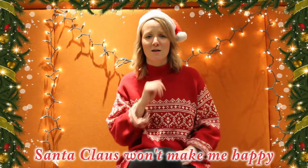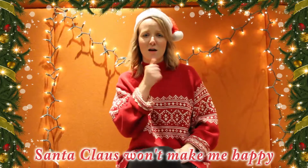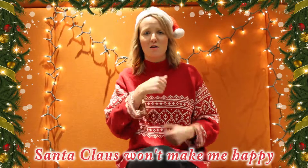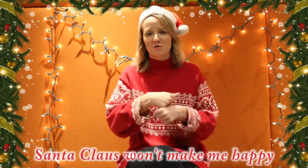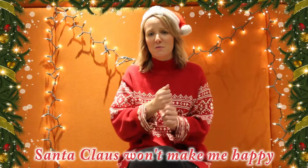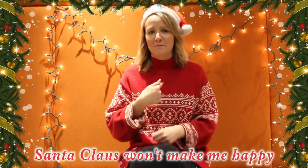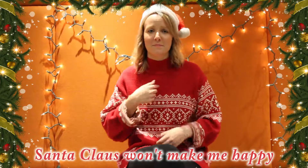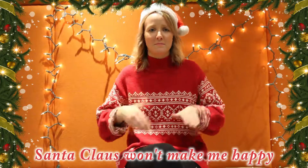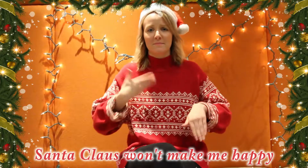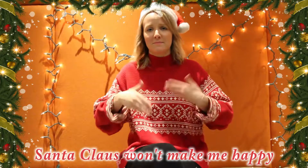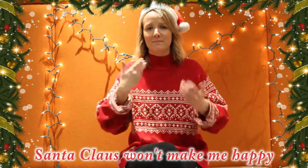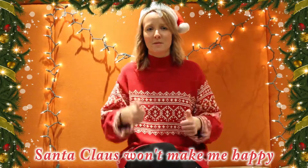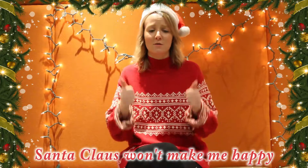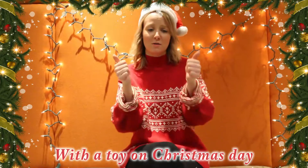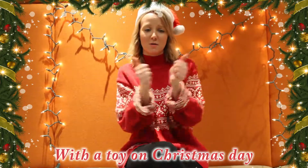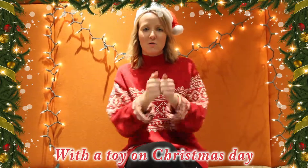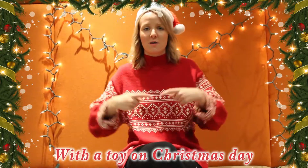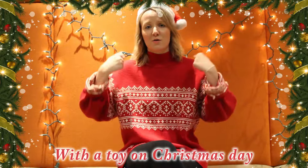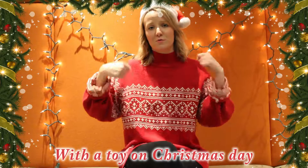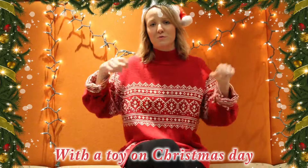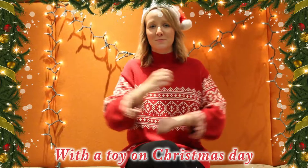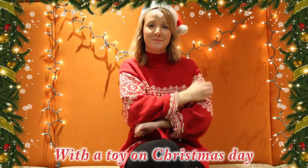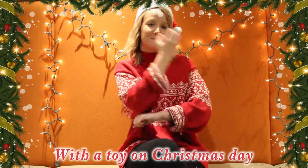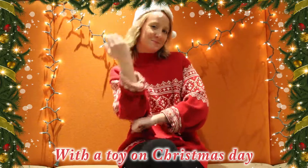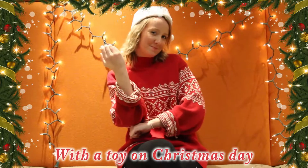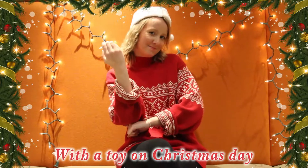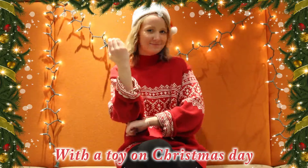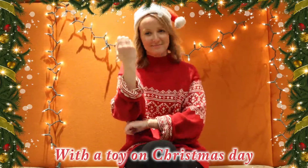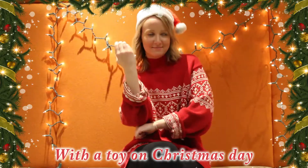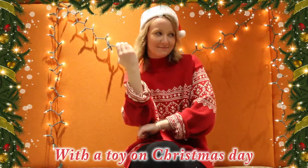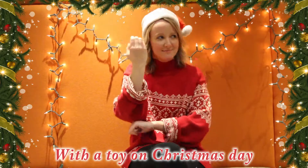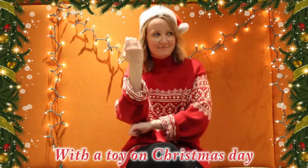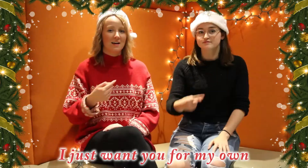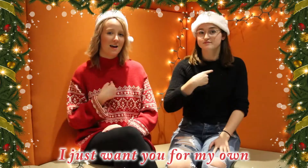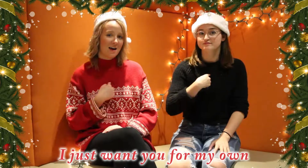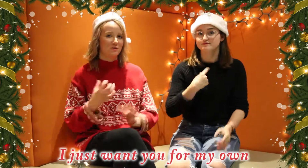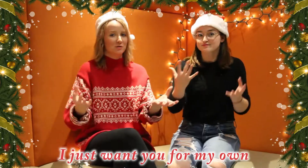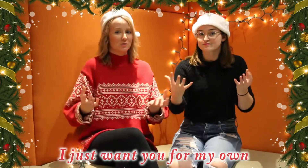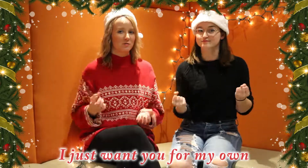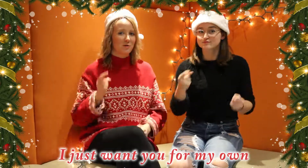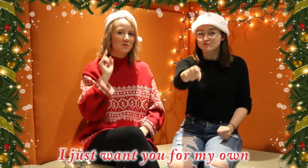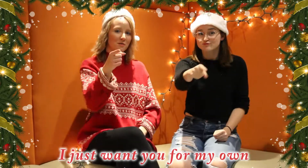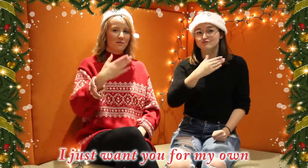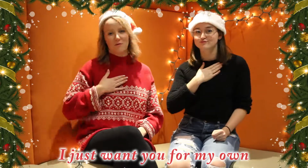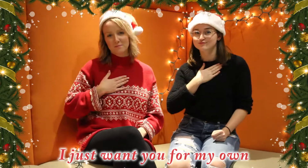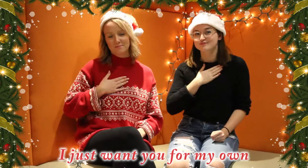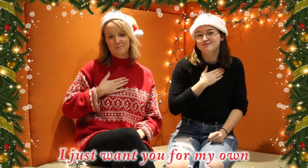Claus won't make me happy With a toy on the Christmas tree I just want you for my